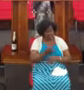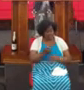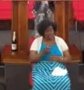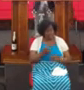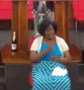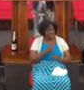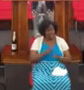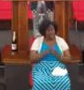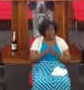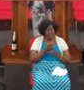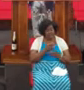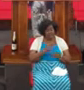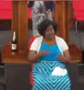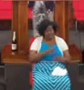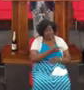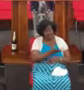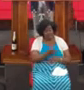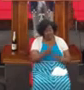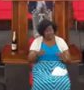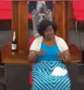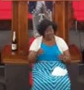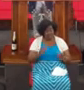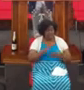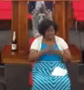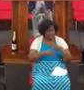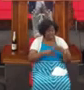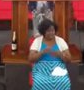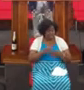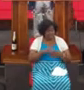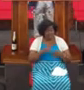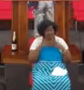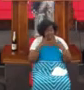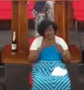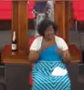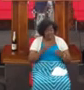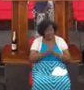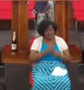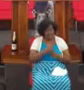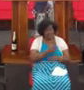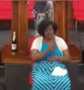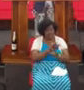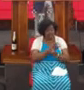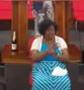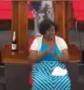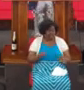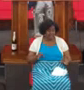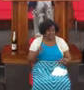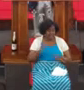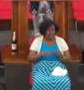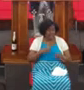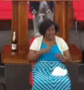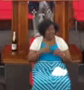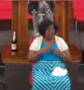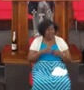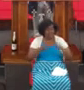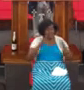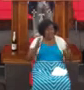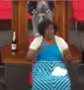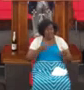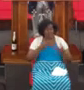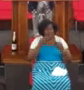you. He loosed you from the bonds of sin and he set you free. So we have a lot to be thankful